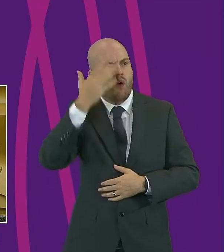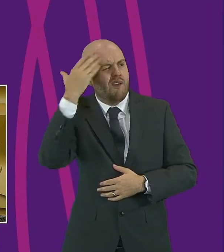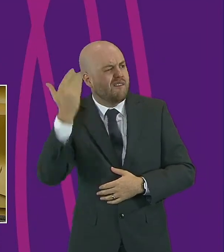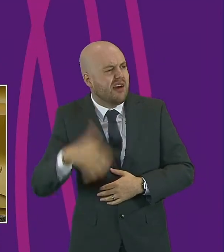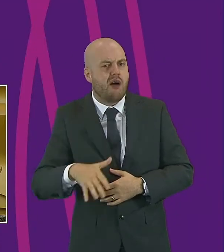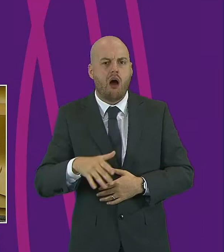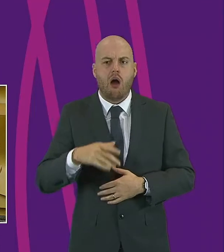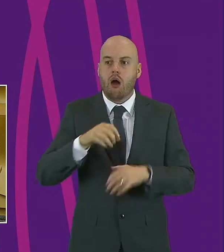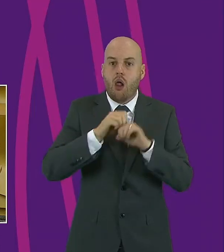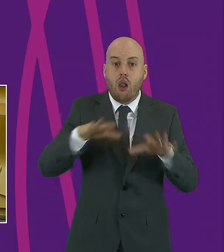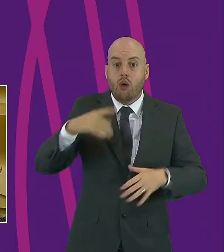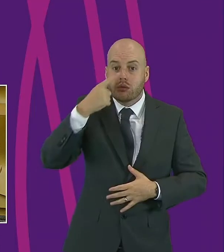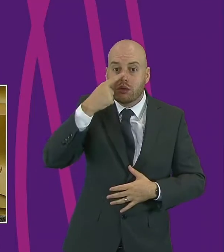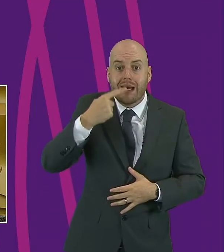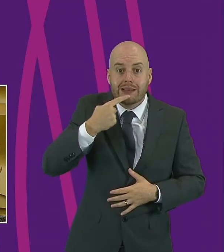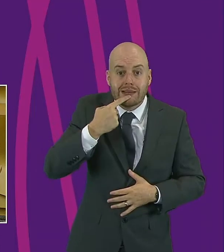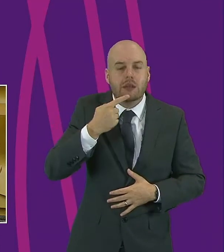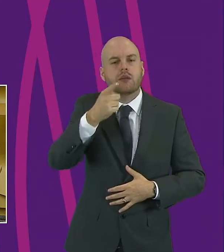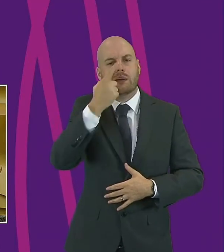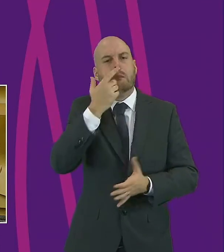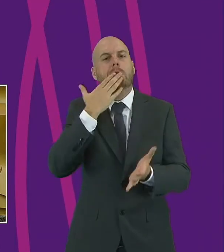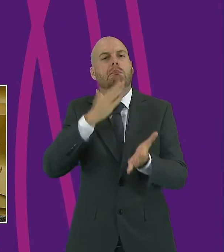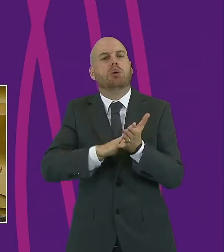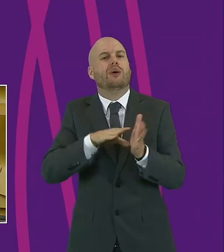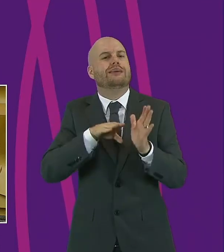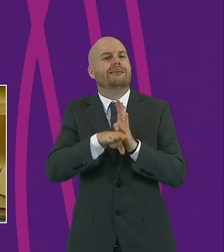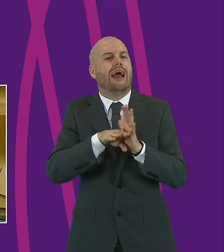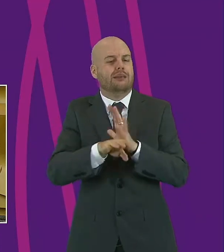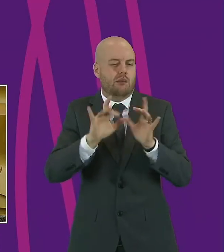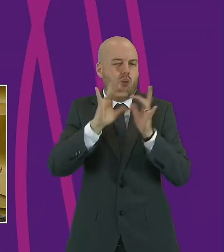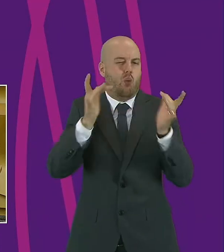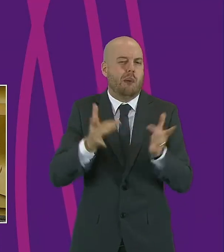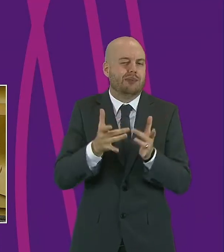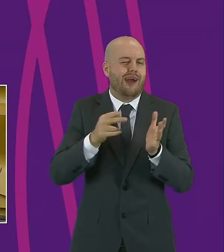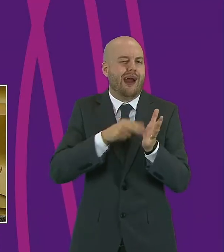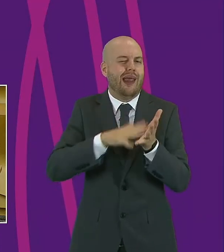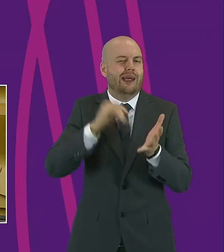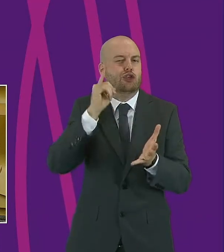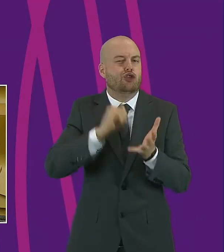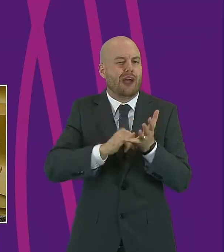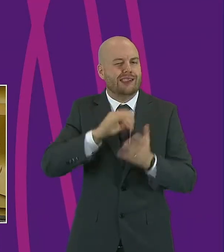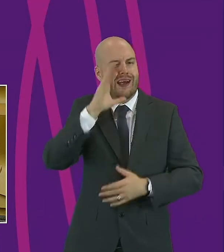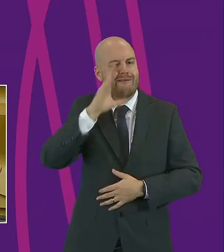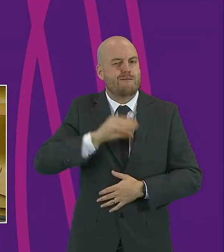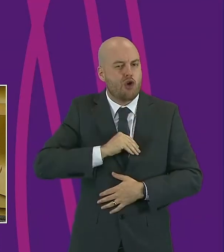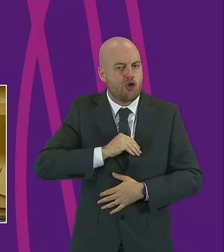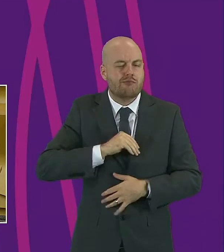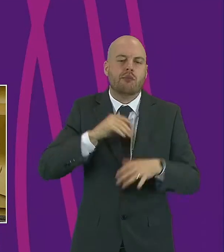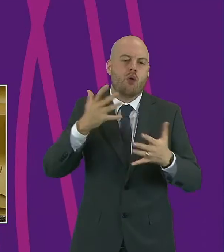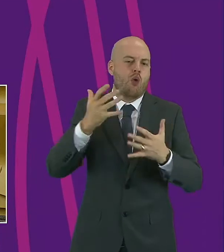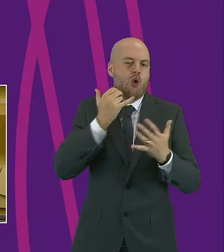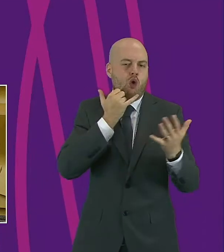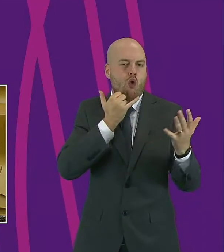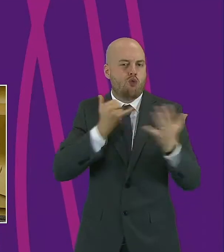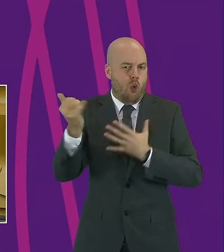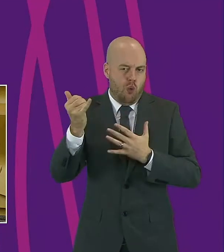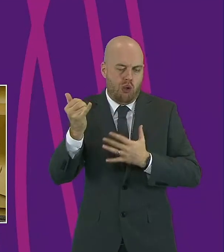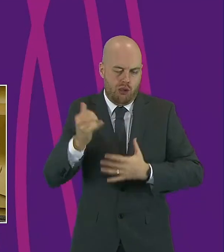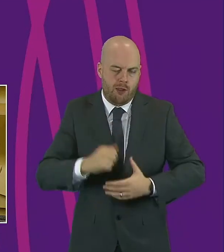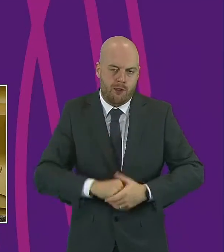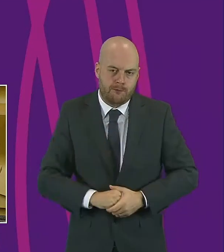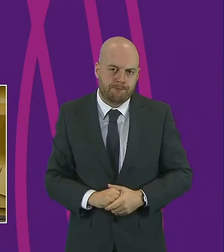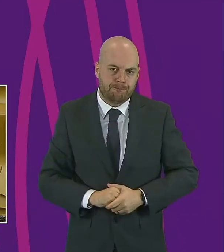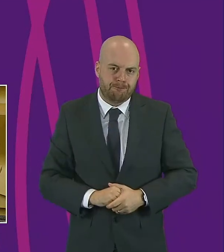smell. You can book a test at nhsinform.scot or by phoning 0800 028